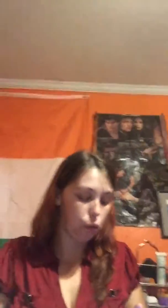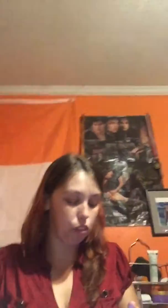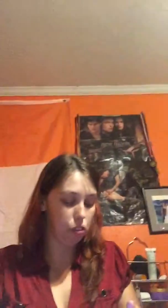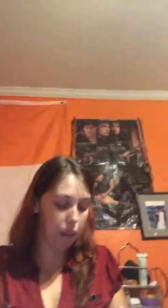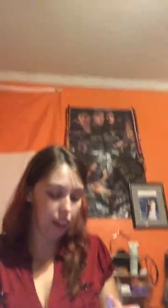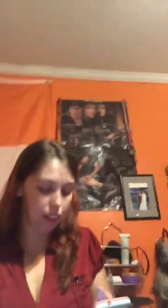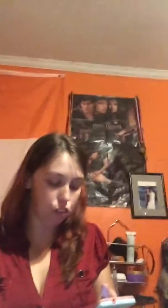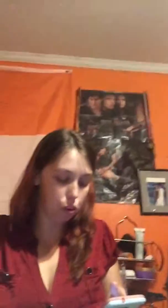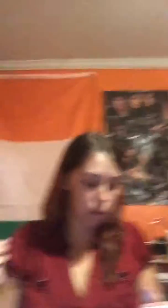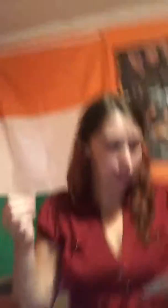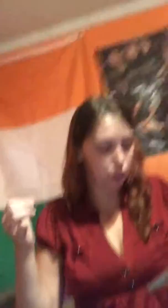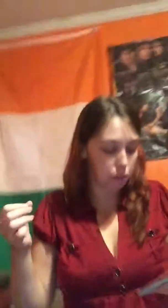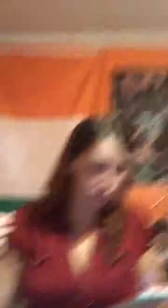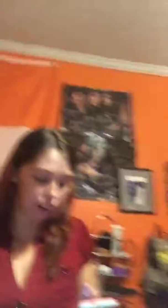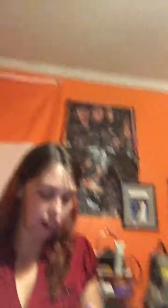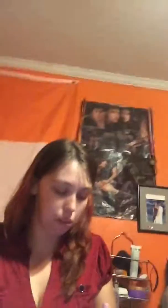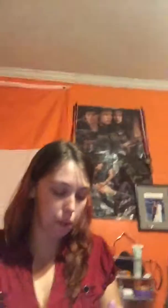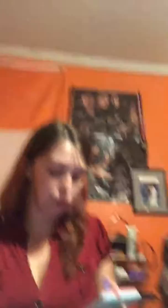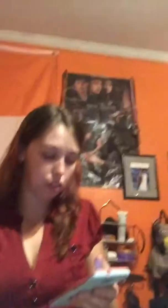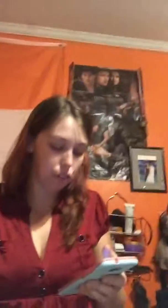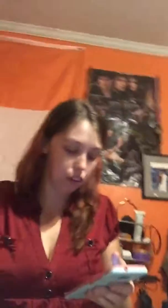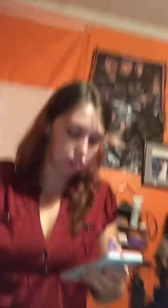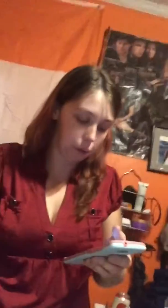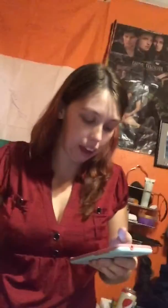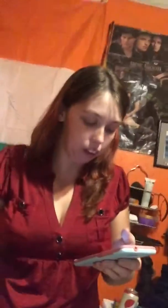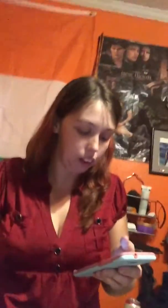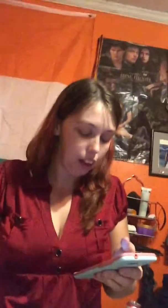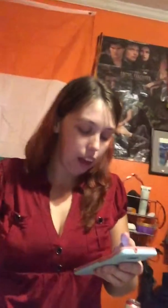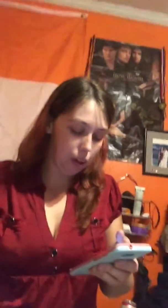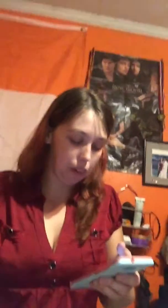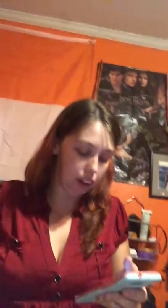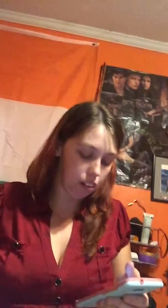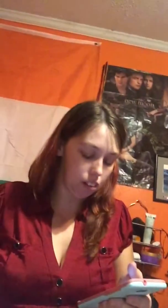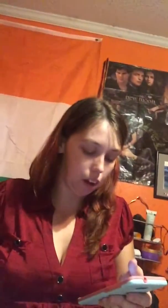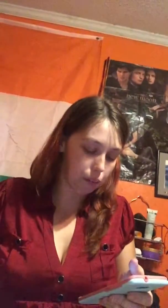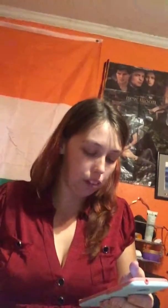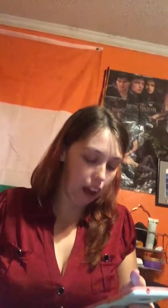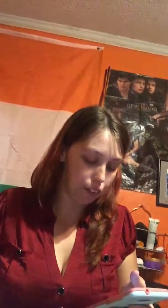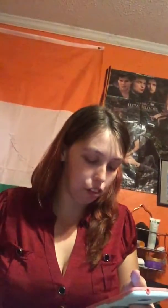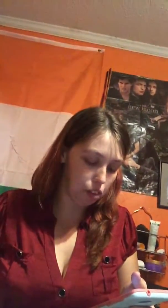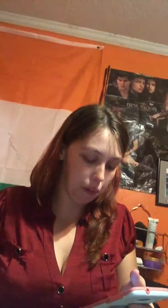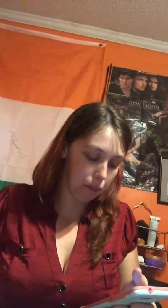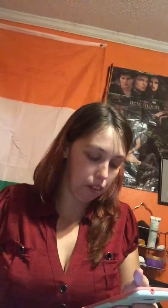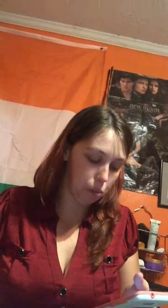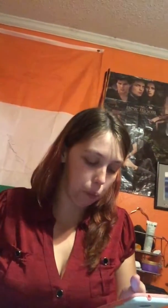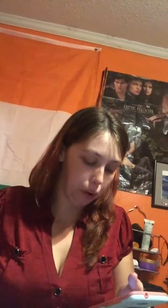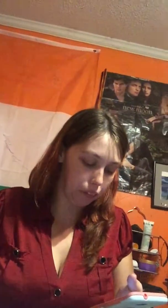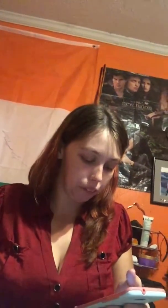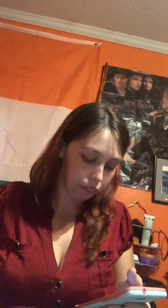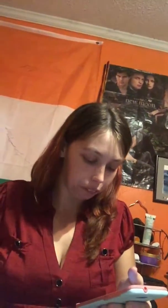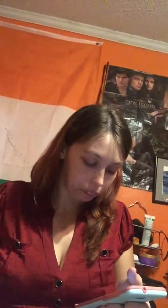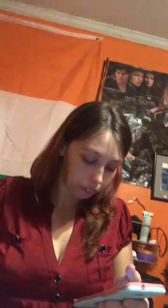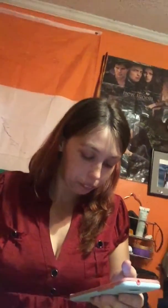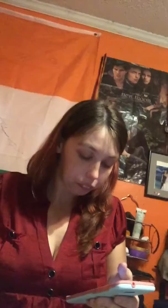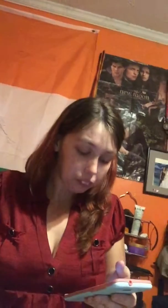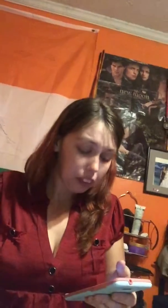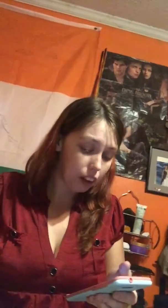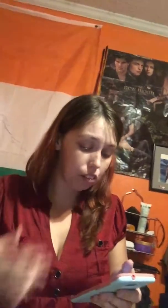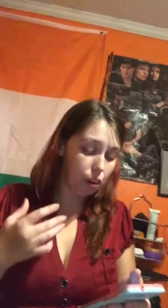once your belly gets too big, you may find it a bit more difficult to pedal and may need to stop until after your baby is born. So,